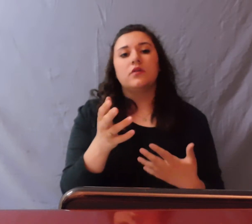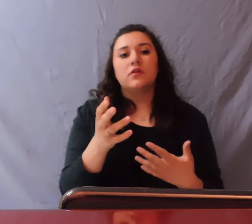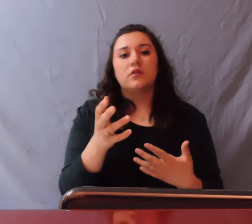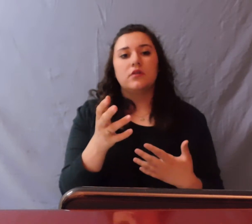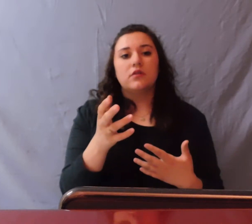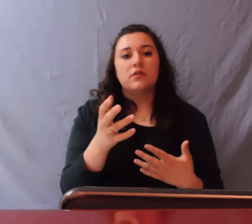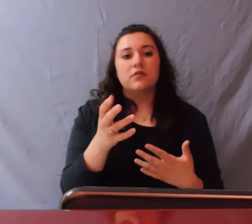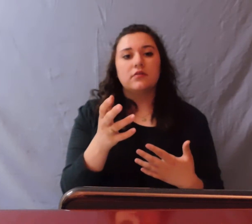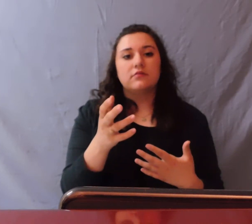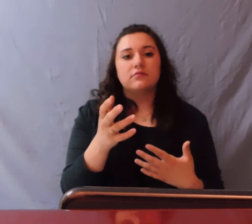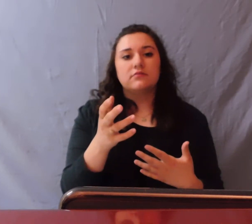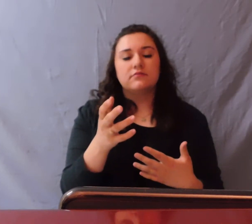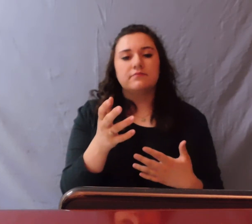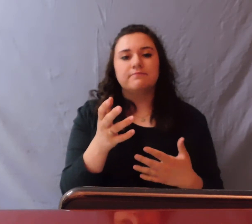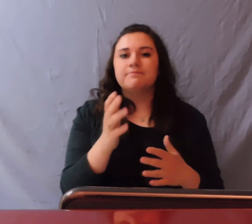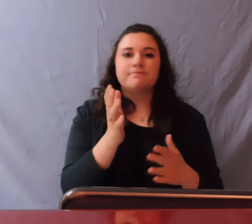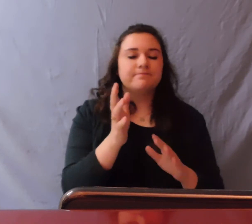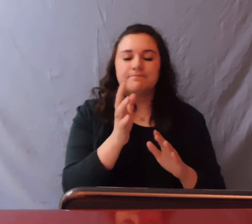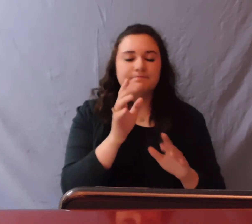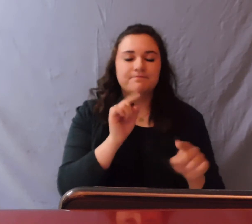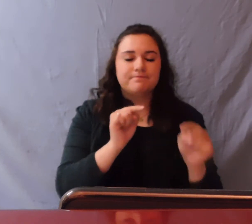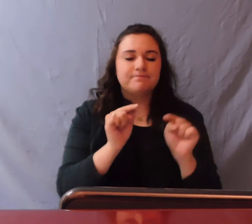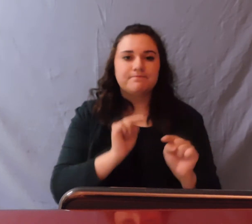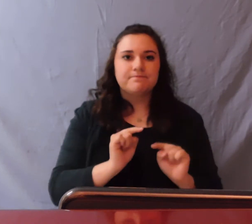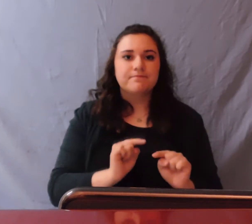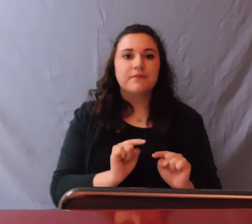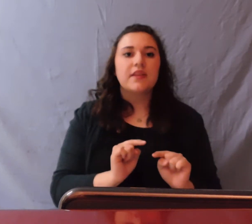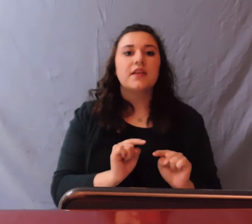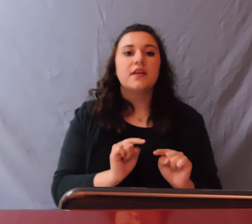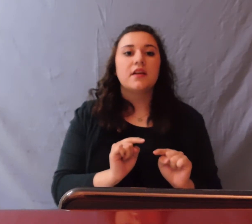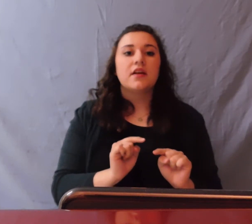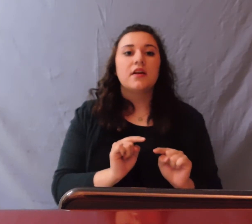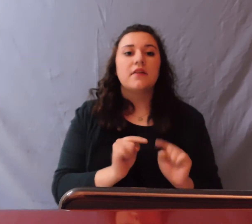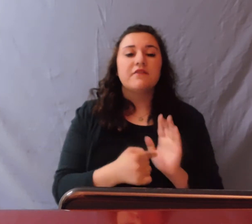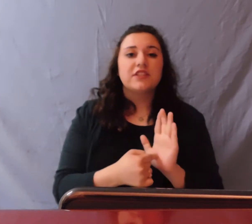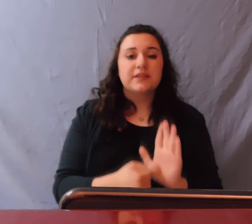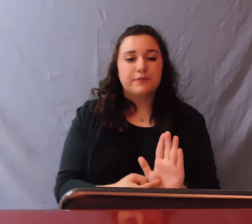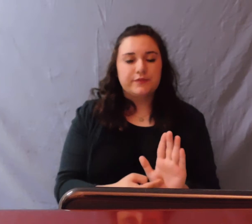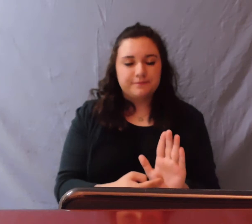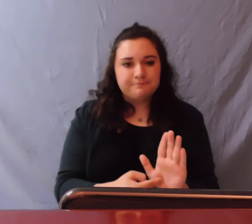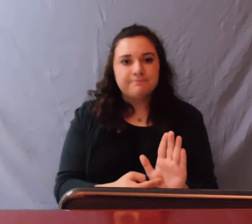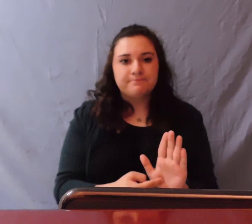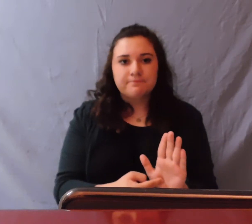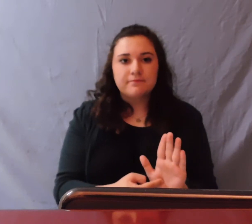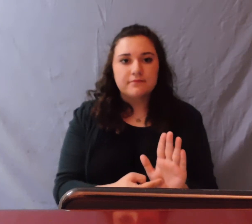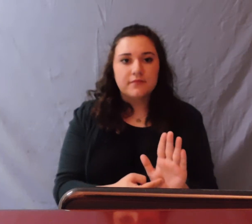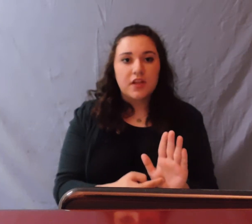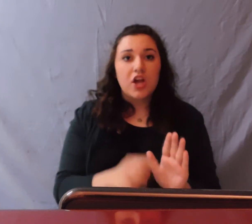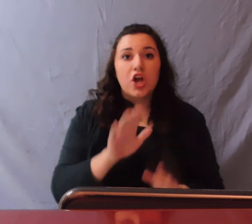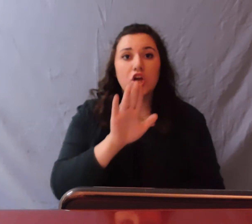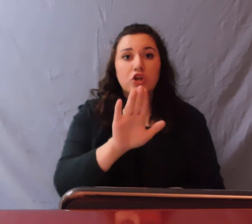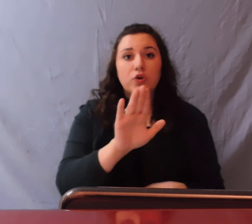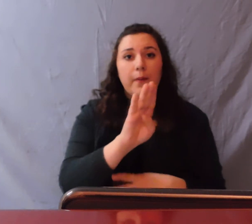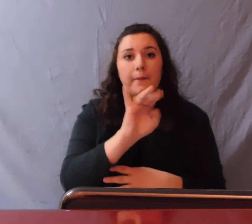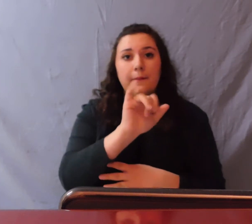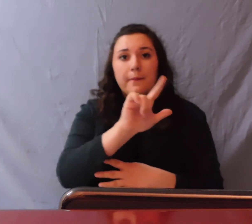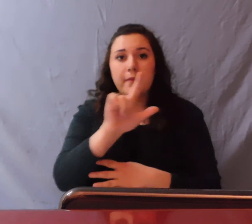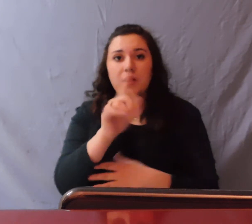on the balance. For instance, if your bill totals $70, but you only have $50